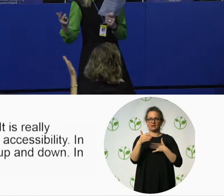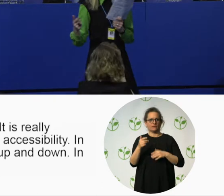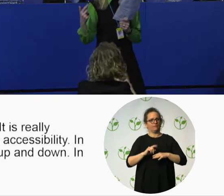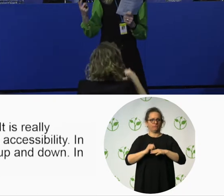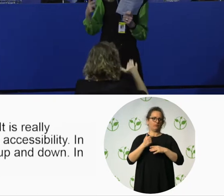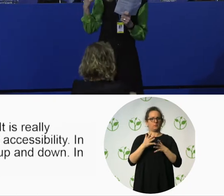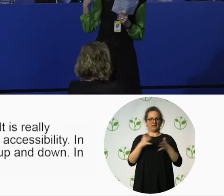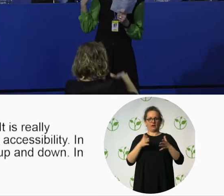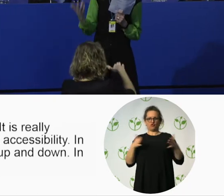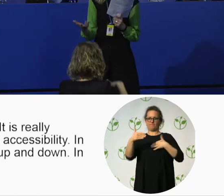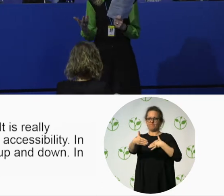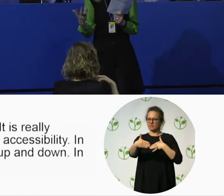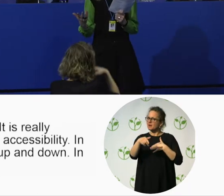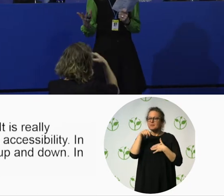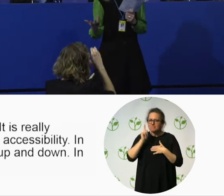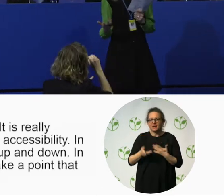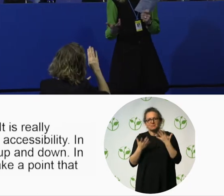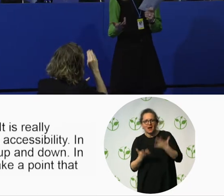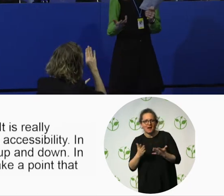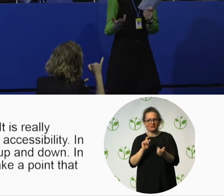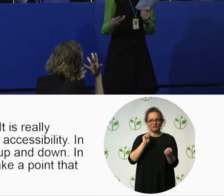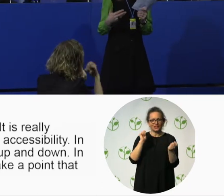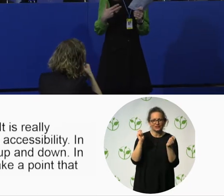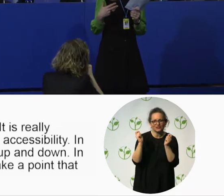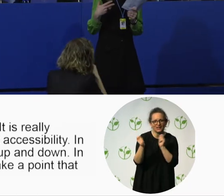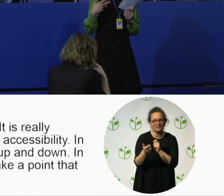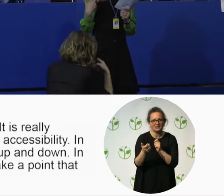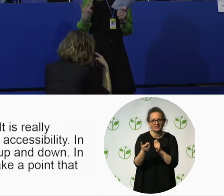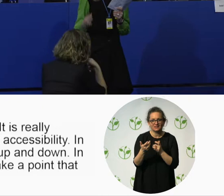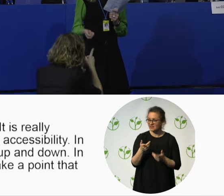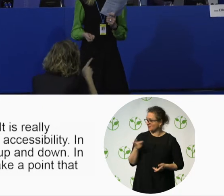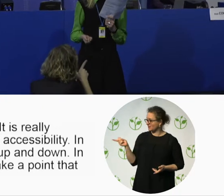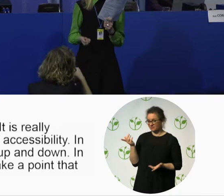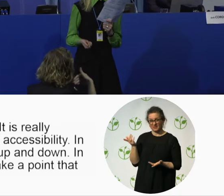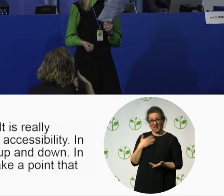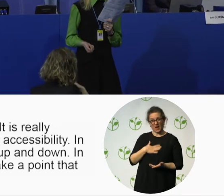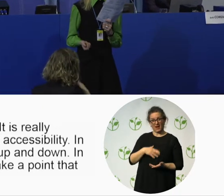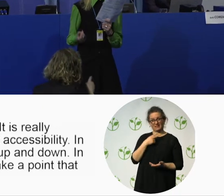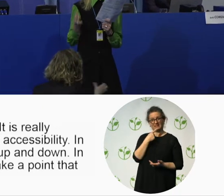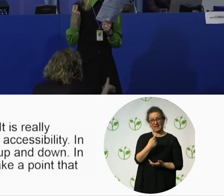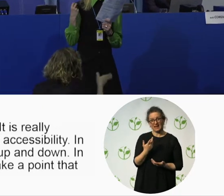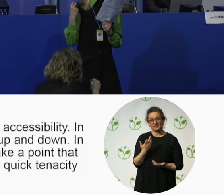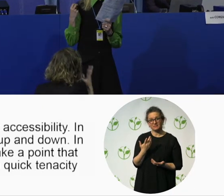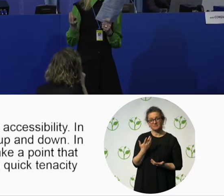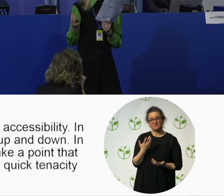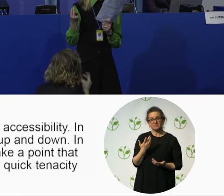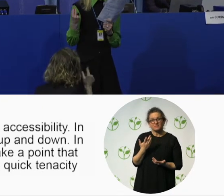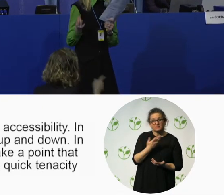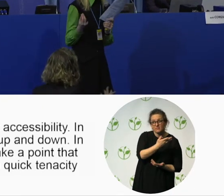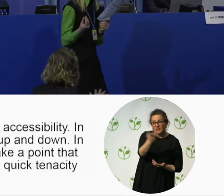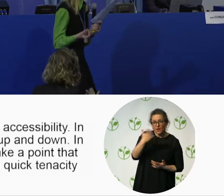And I think what Bobbi wanted to make a point about is people who have an experienced disability have a really